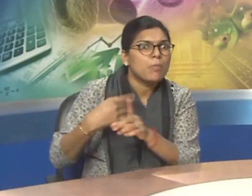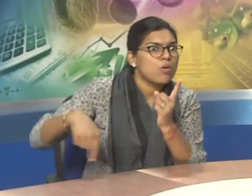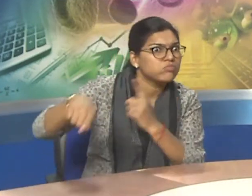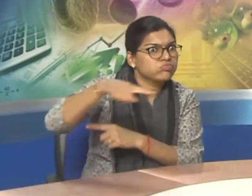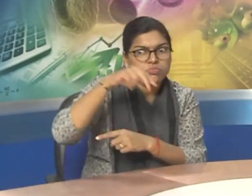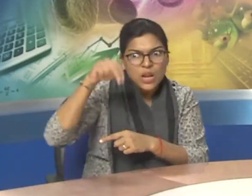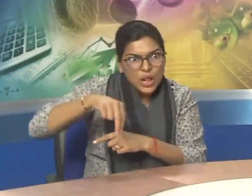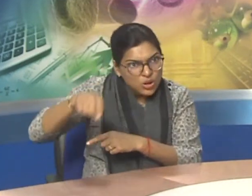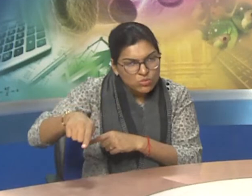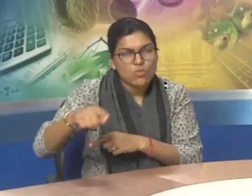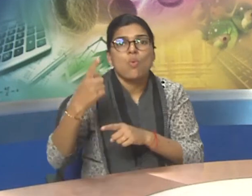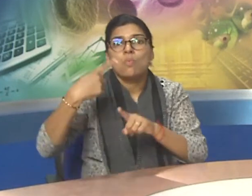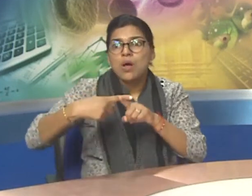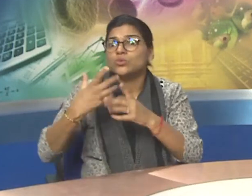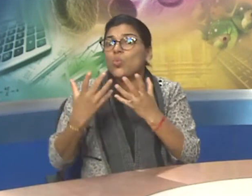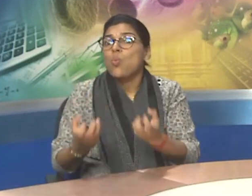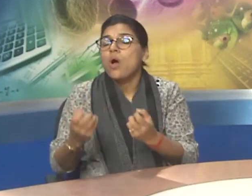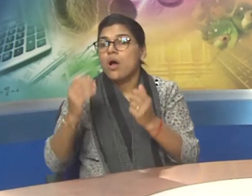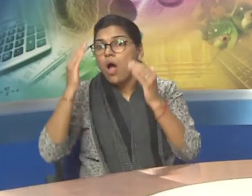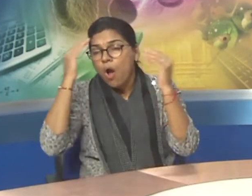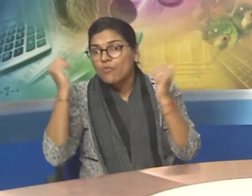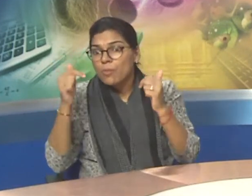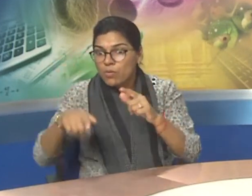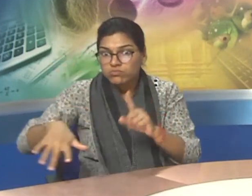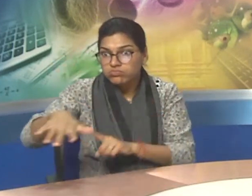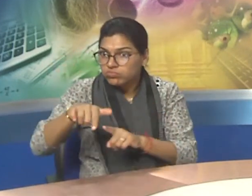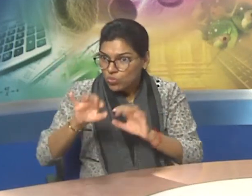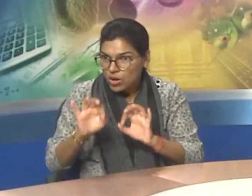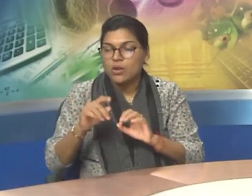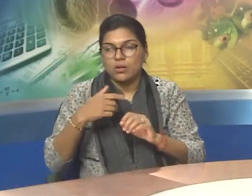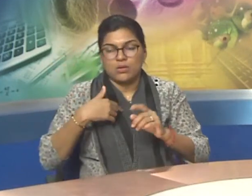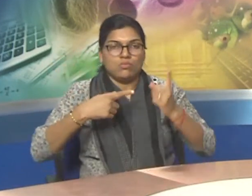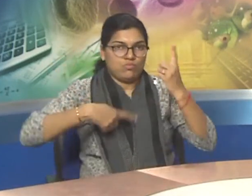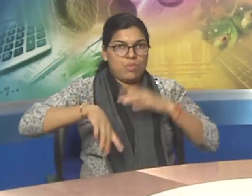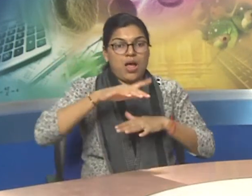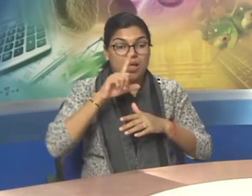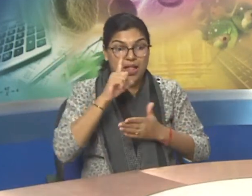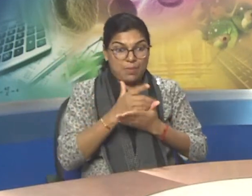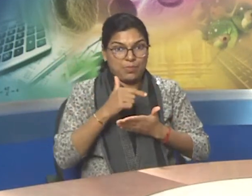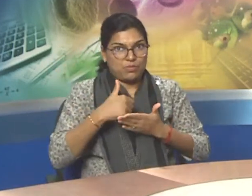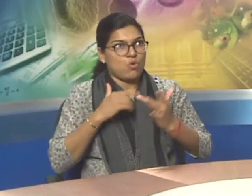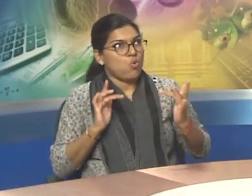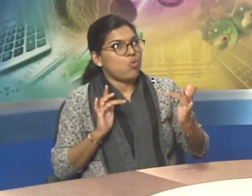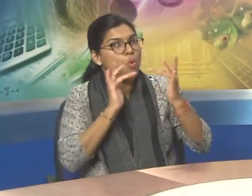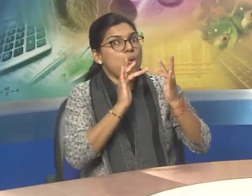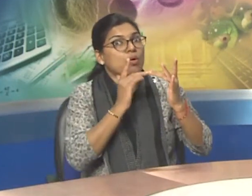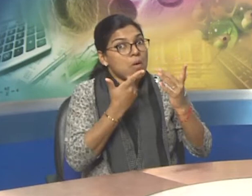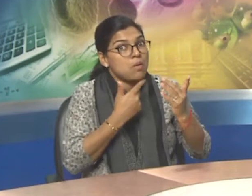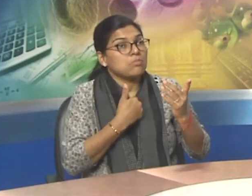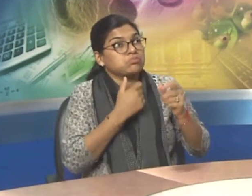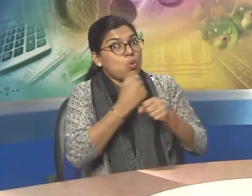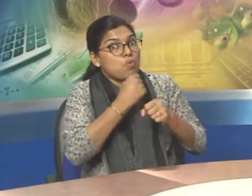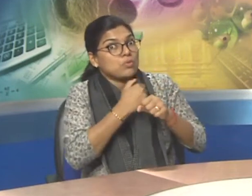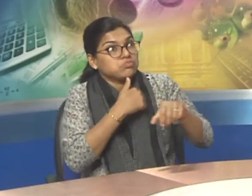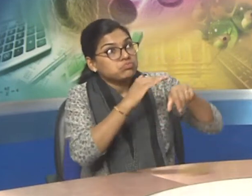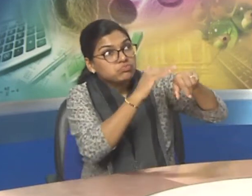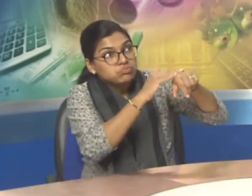they will understand the importance of book, and also grant to be given by the government for library system, for